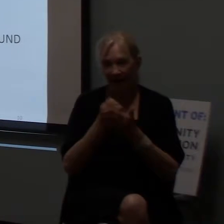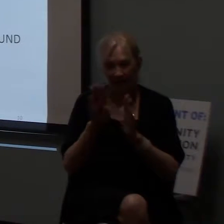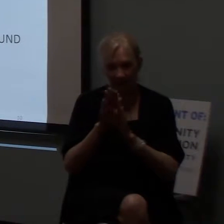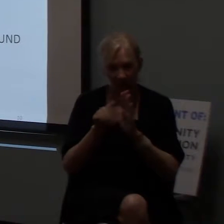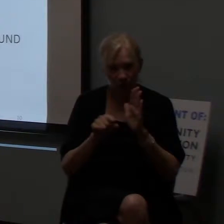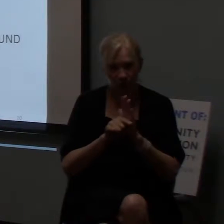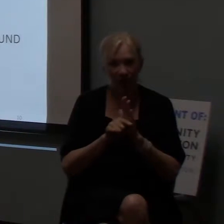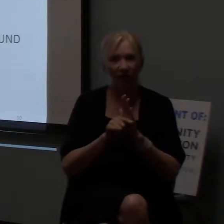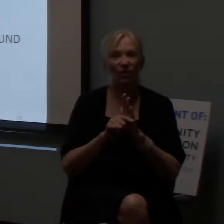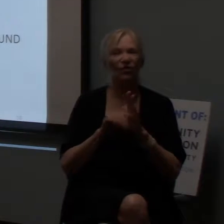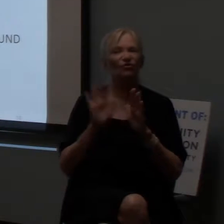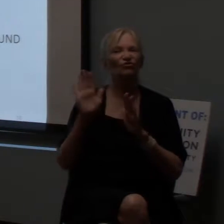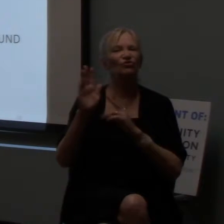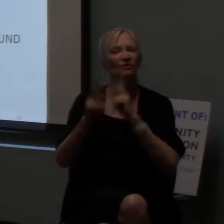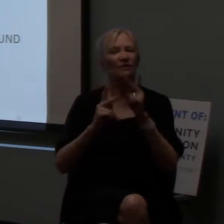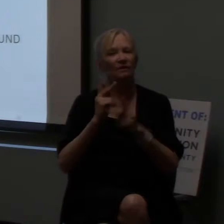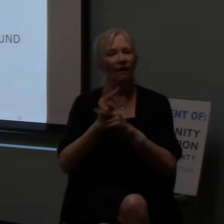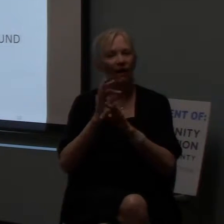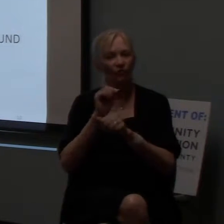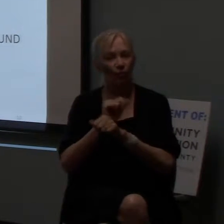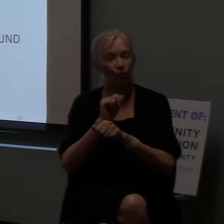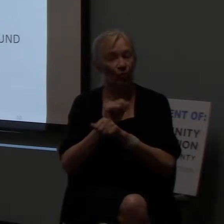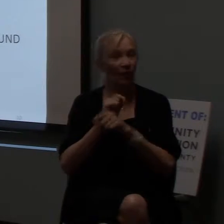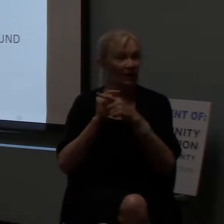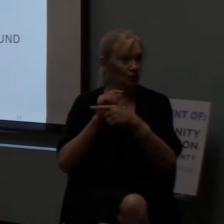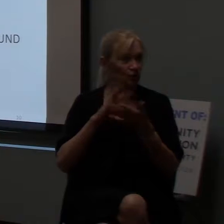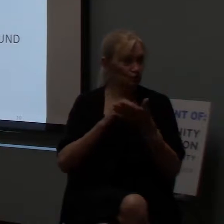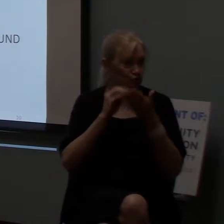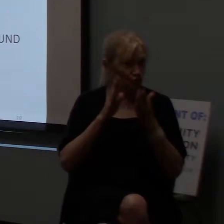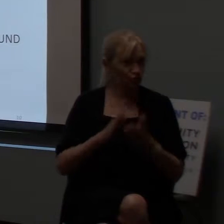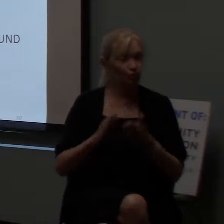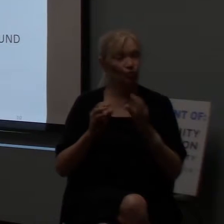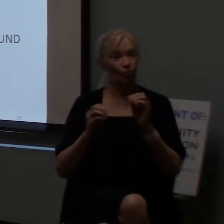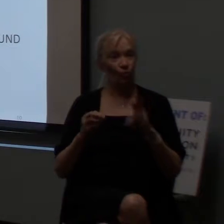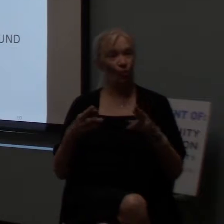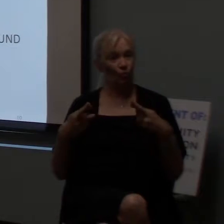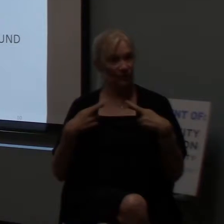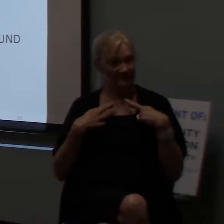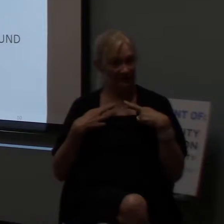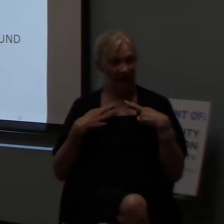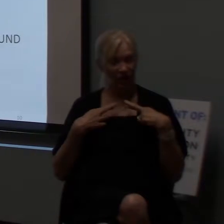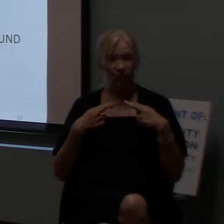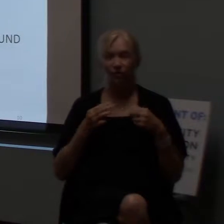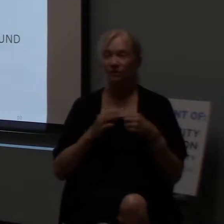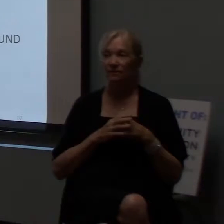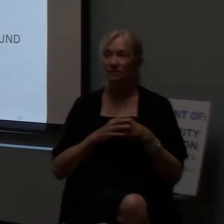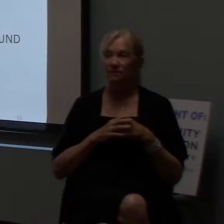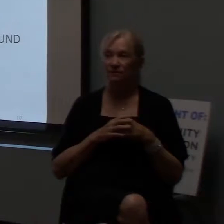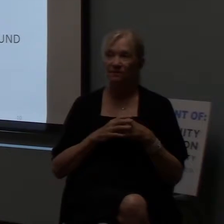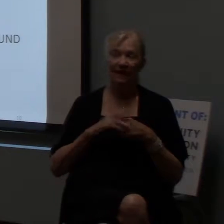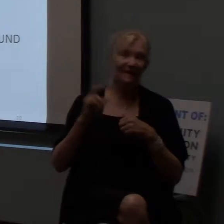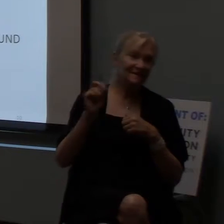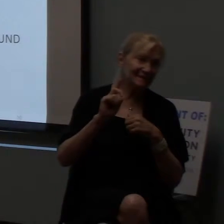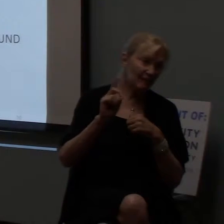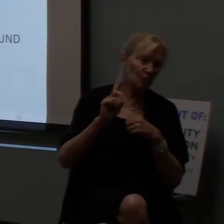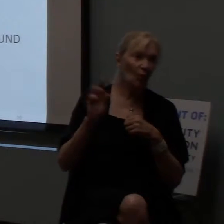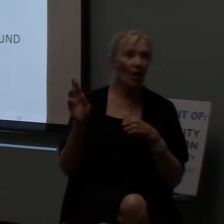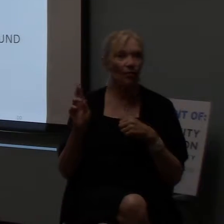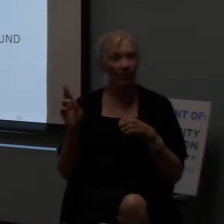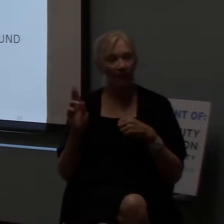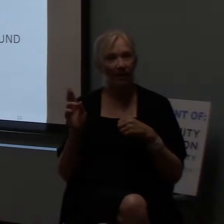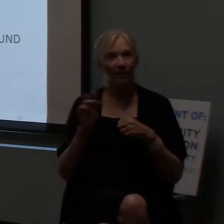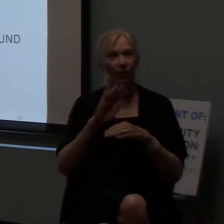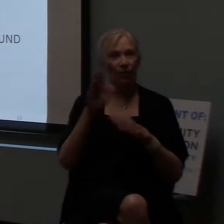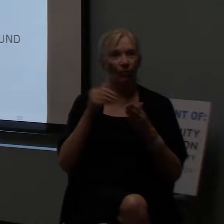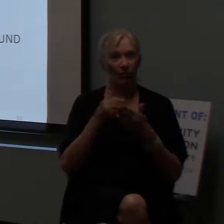of employment. Are they retired? Are they a student? Political affiliations would factor in. And just sort of